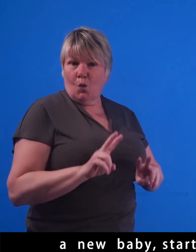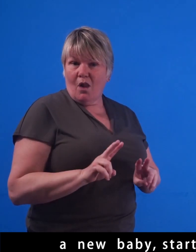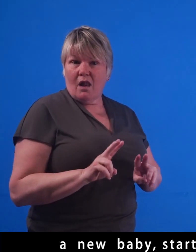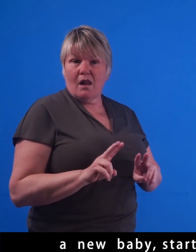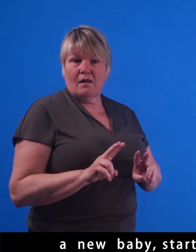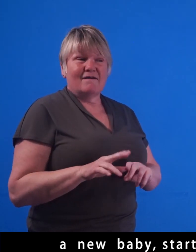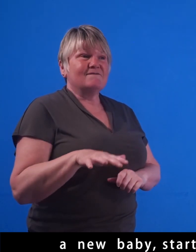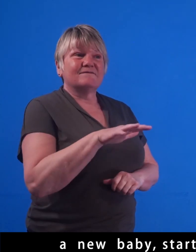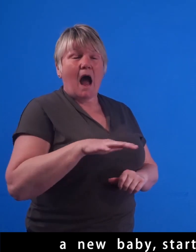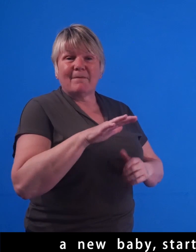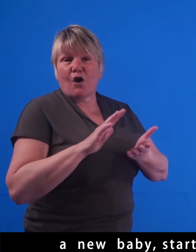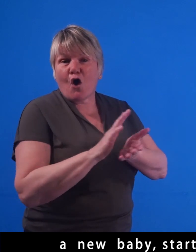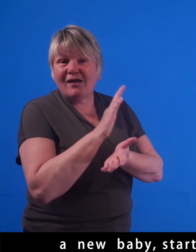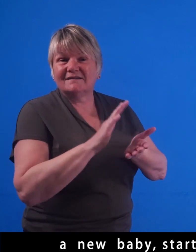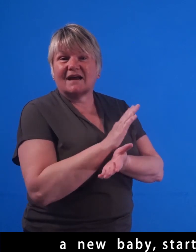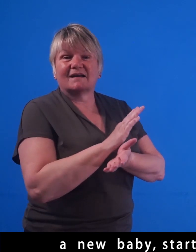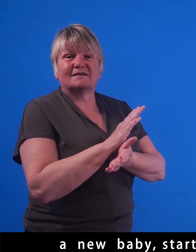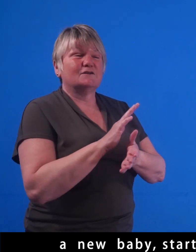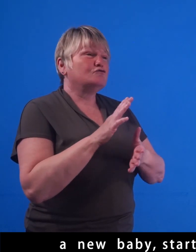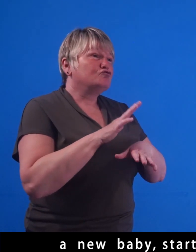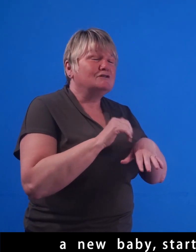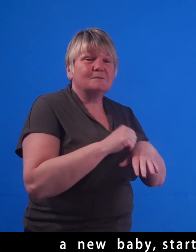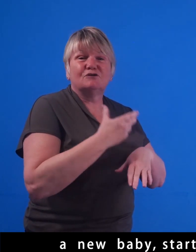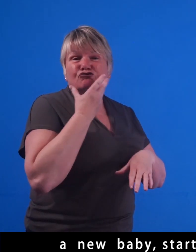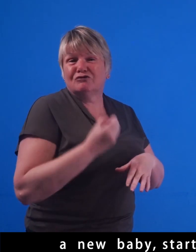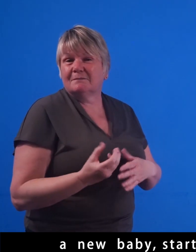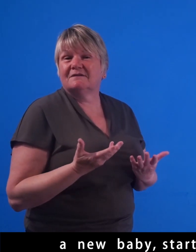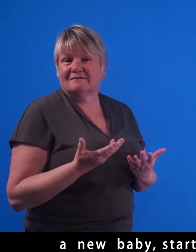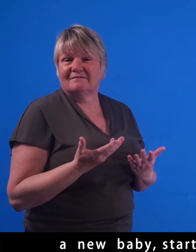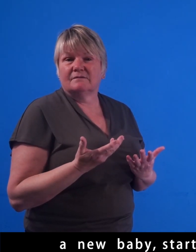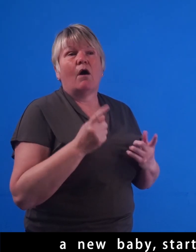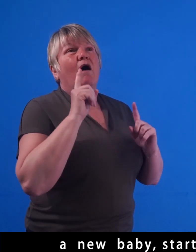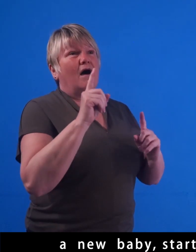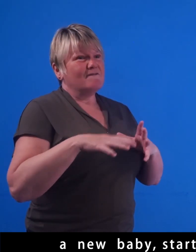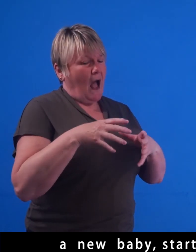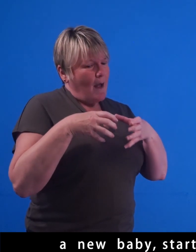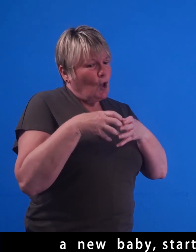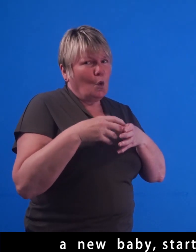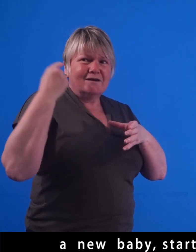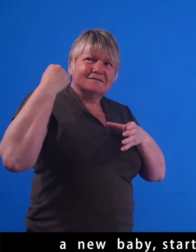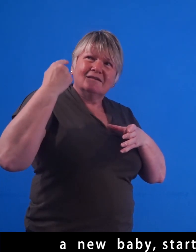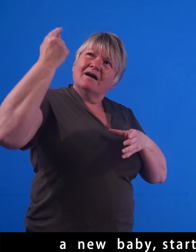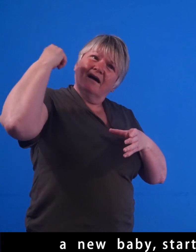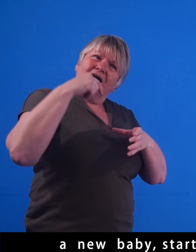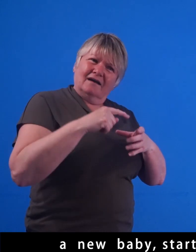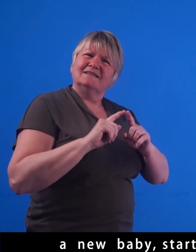school, family holidays, Christmas, even though the family unit has